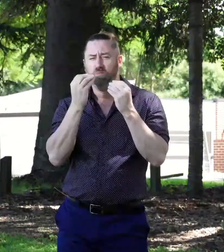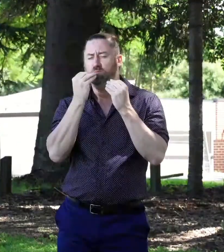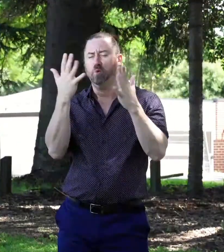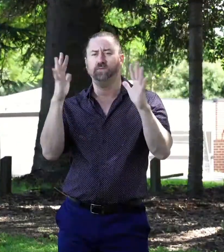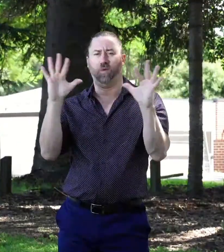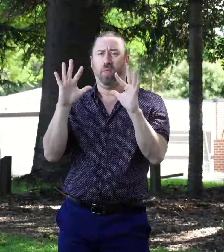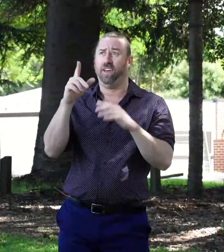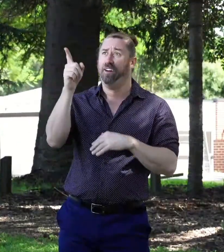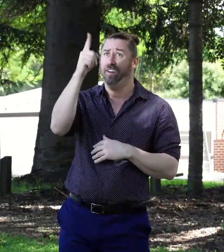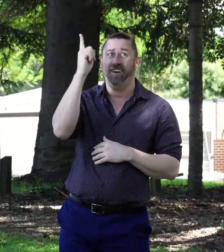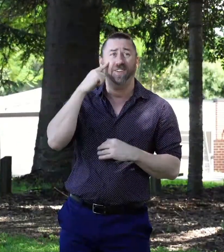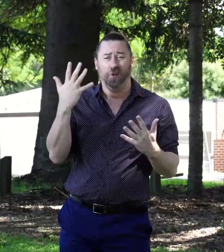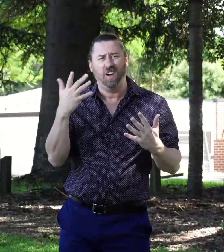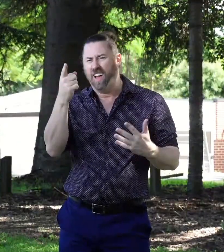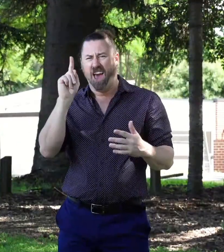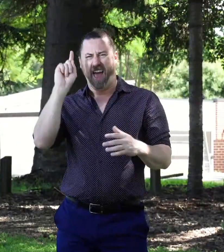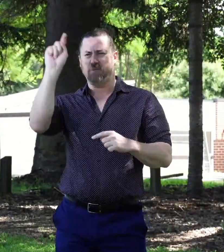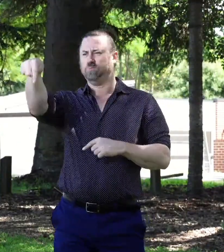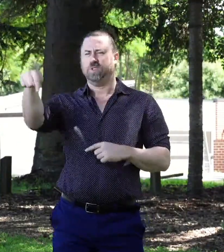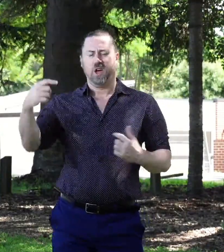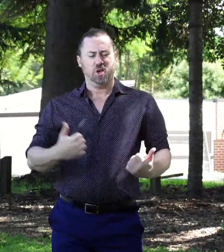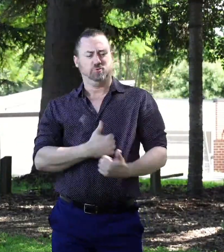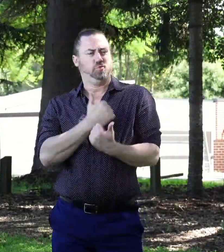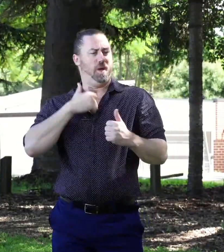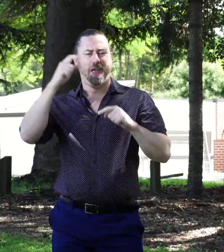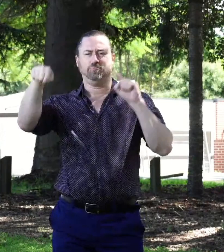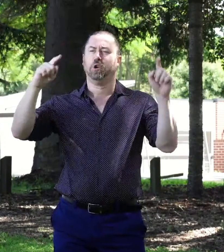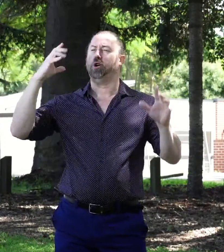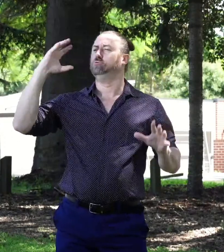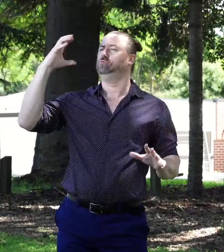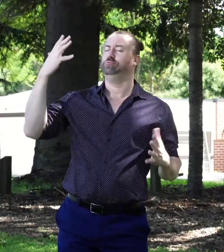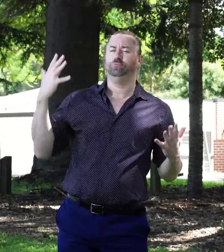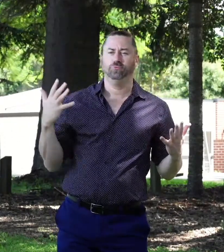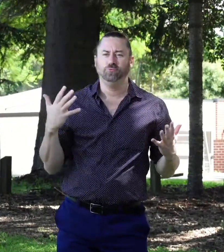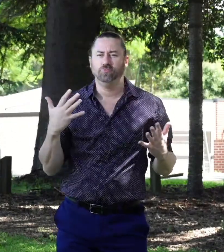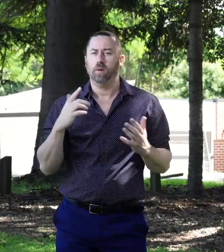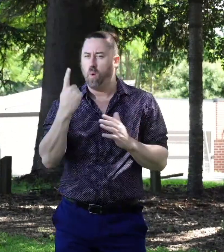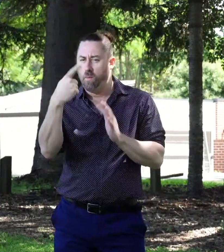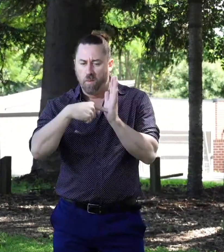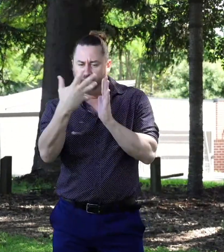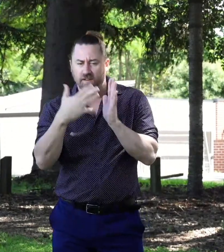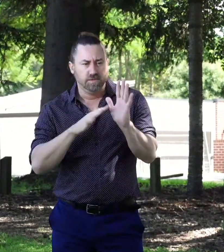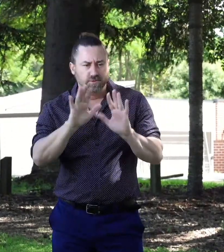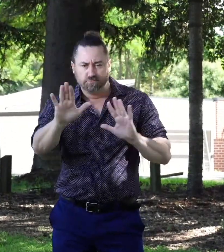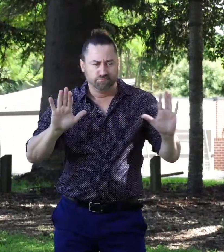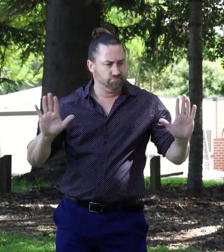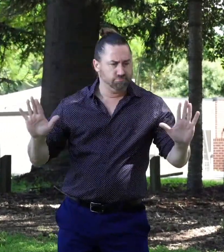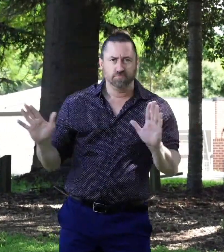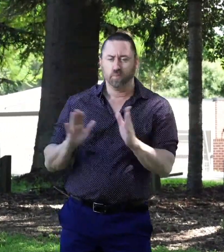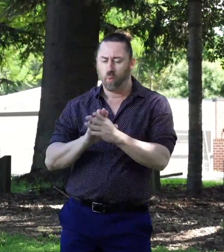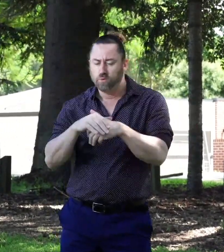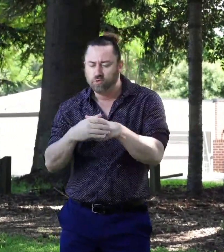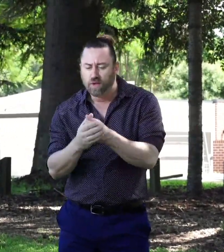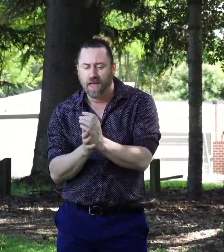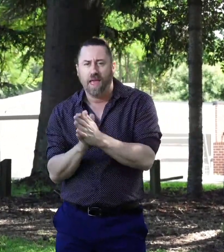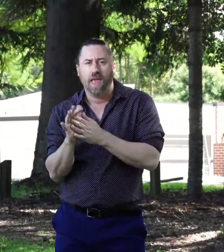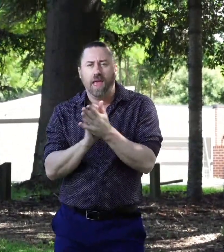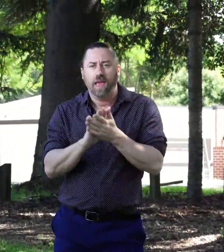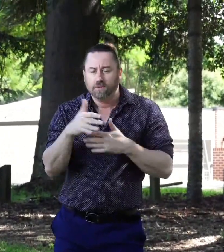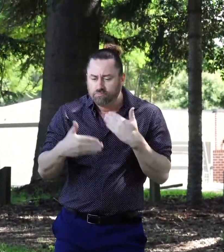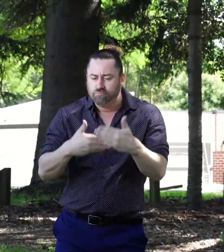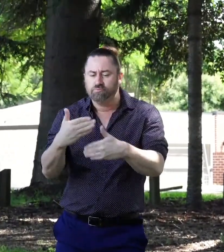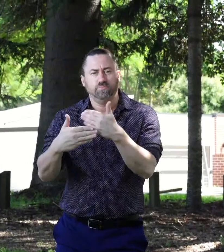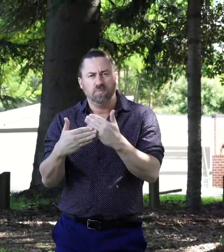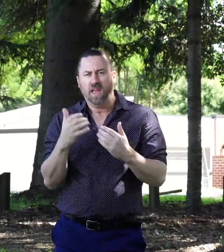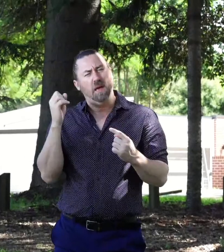weekend. So go outside, maintain social distancing, hand hygiene, all of those things are